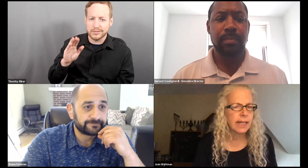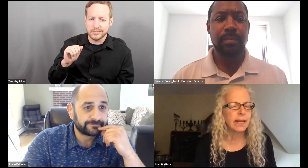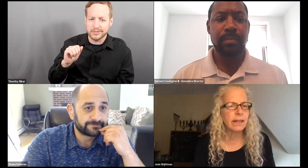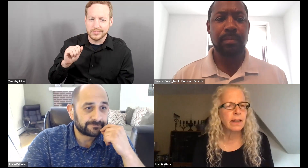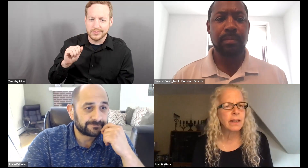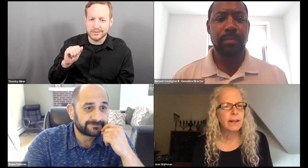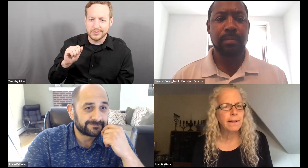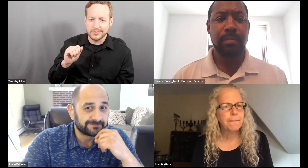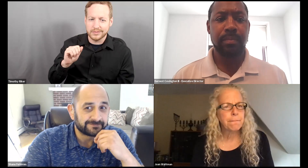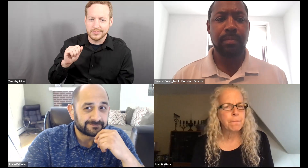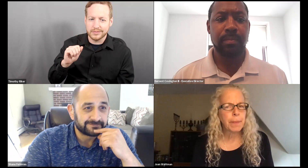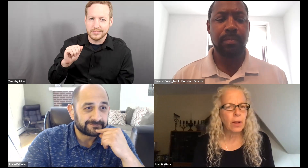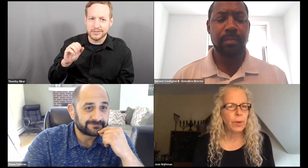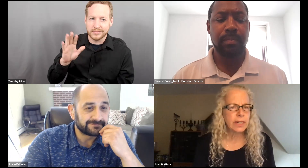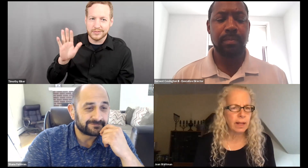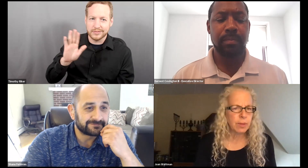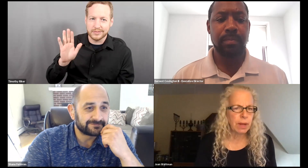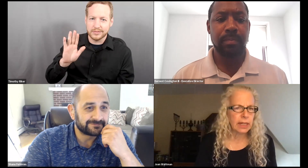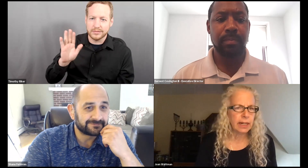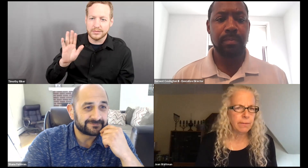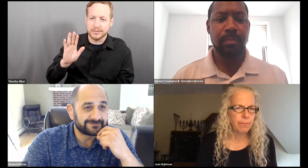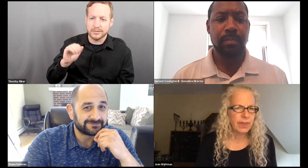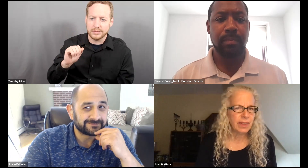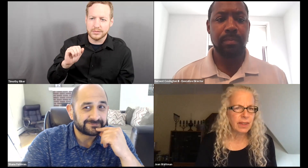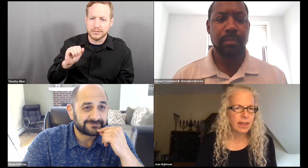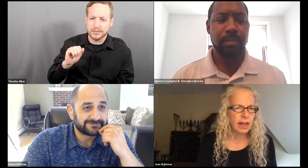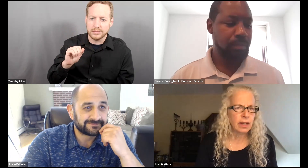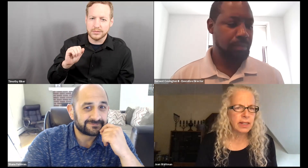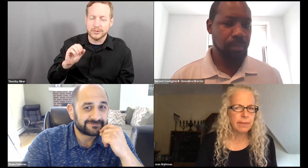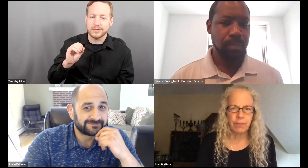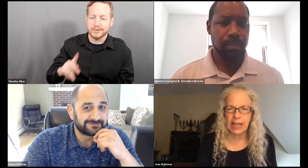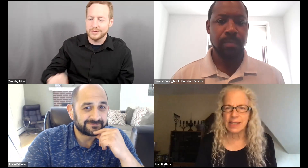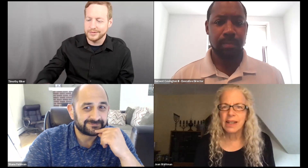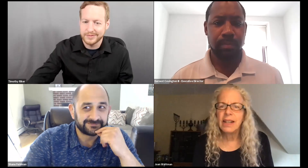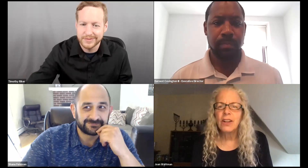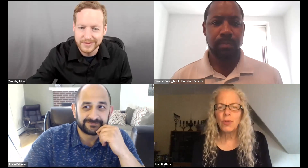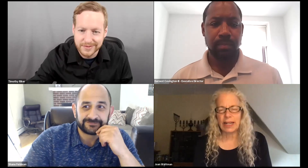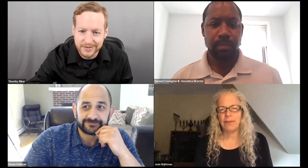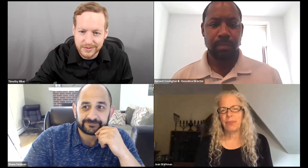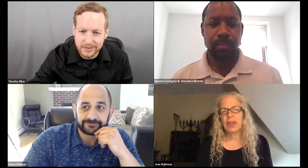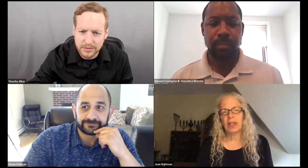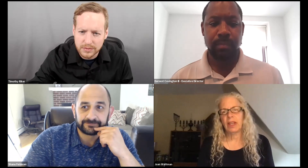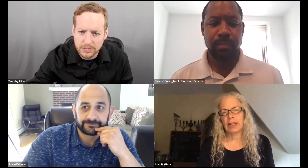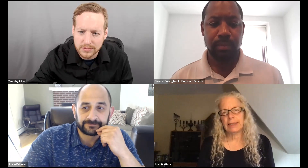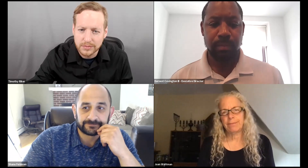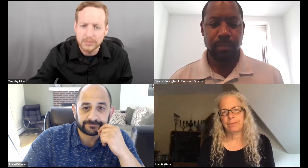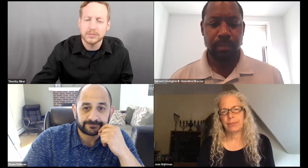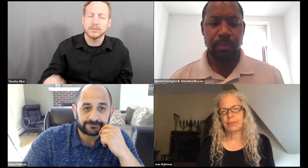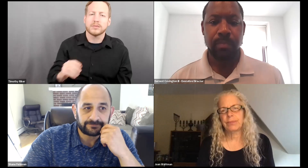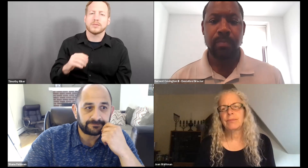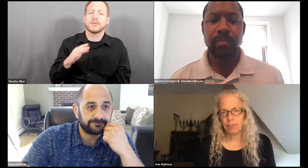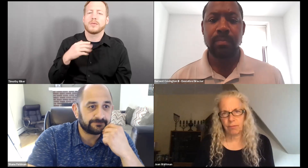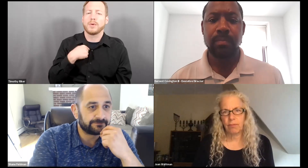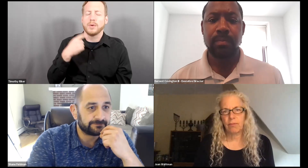his hand. I'll wait till I'm spotlighted. Tim, yes, great.